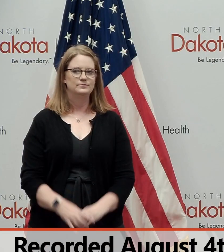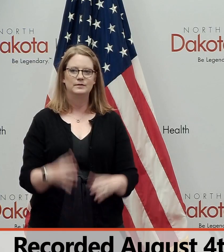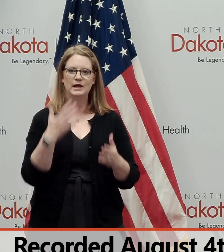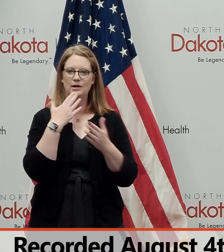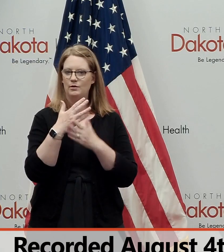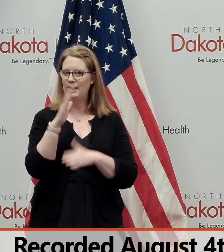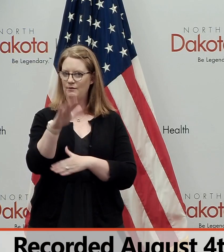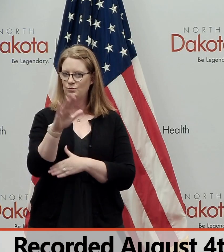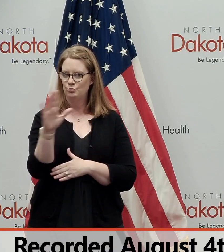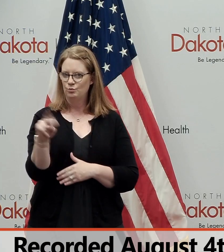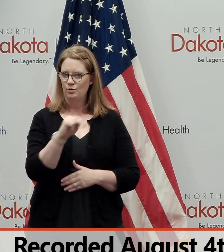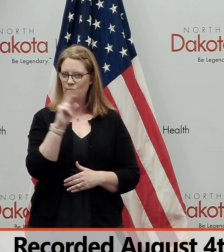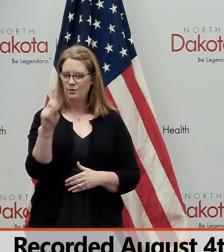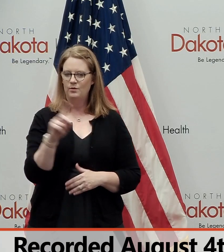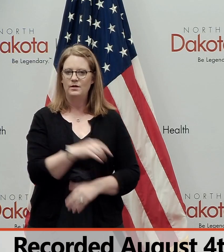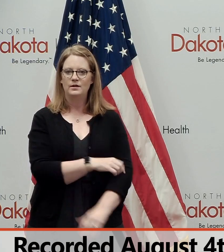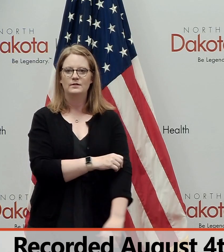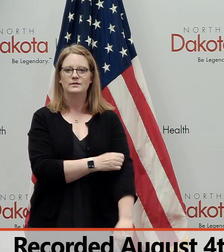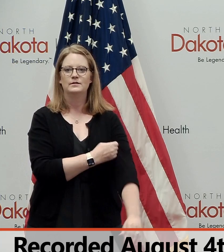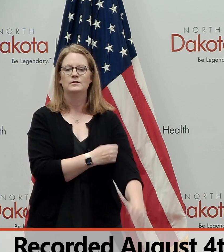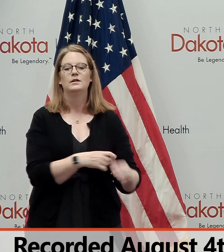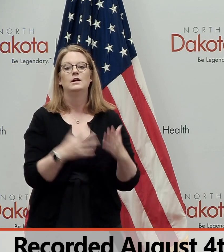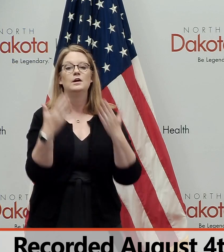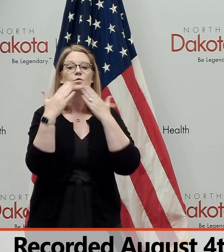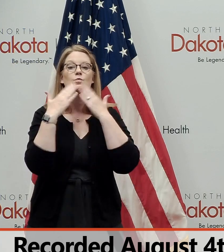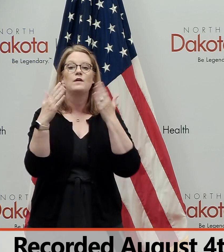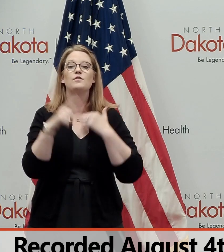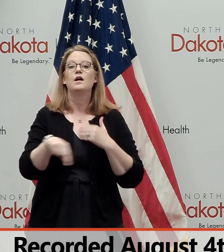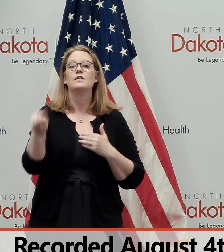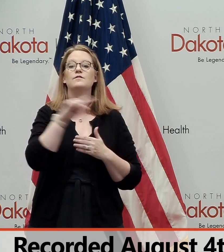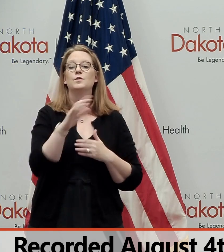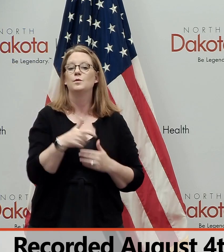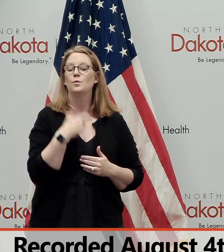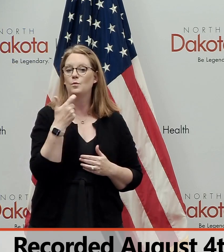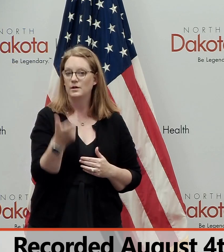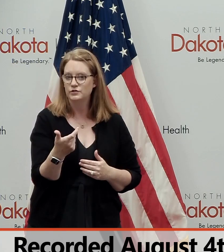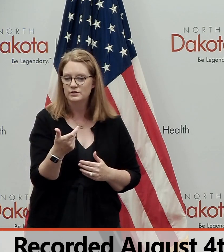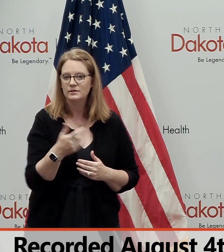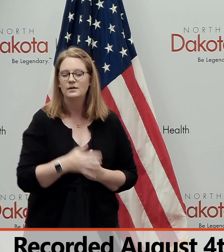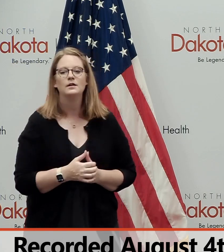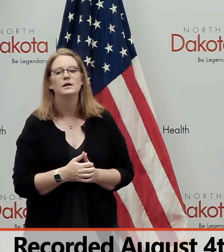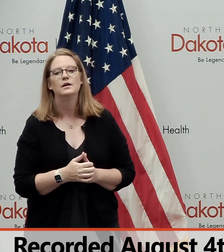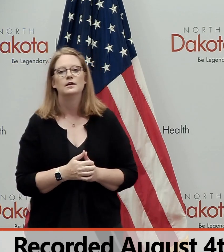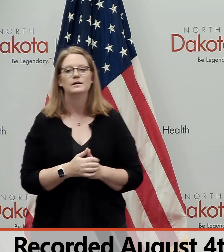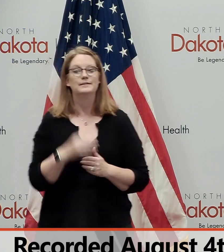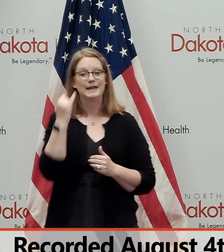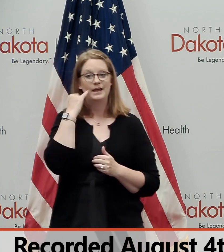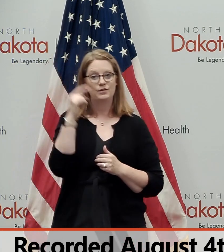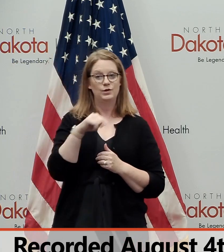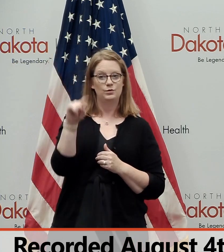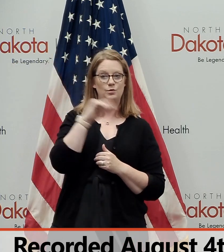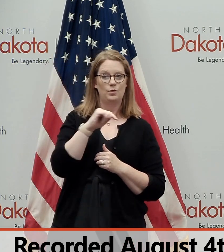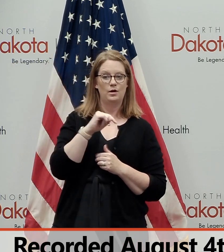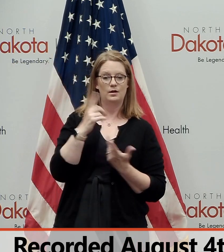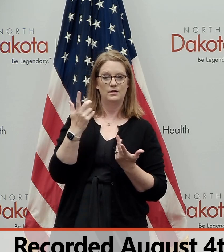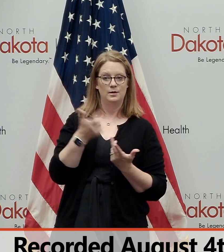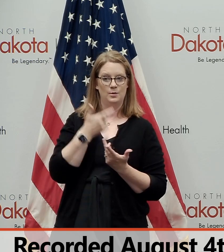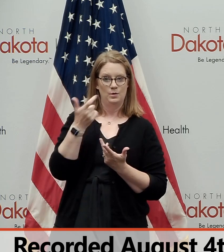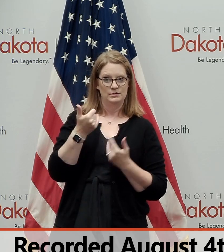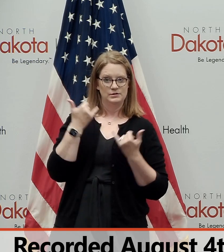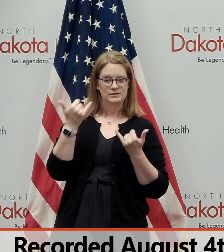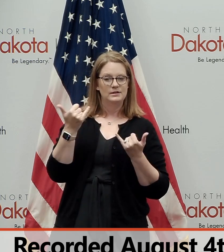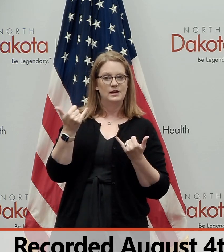Good afternoon, North Dakota. Grateful for all of you tuning in. And if you're listening and watching here